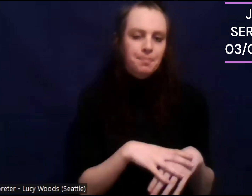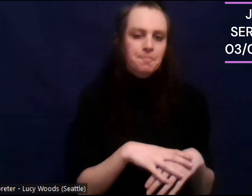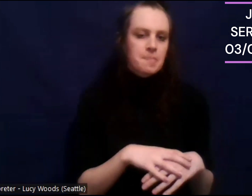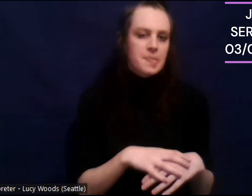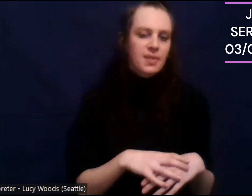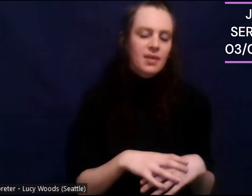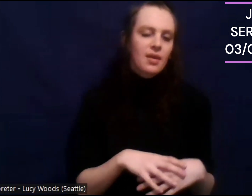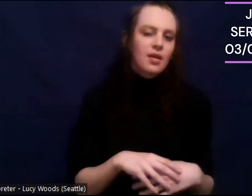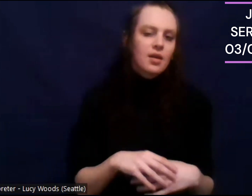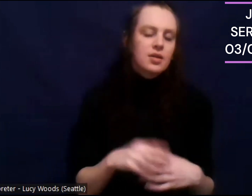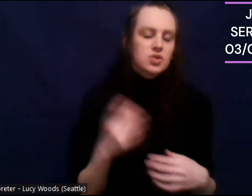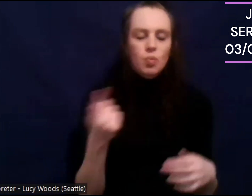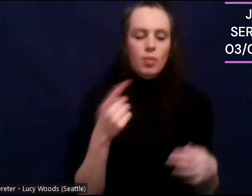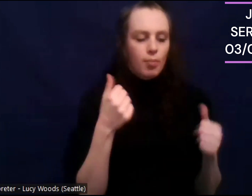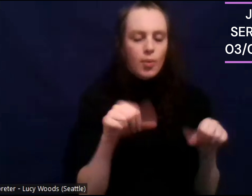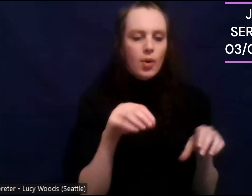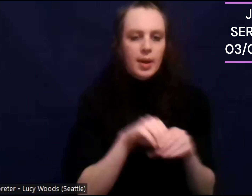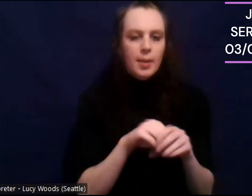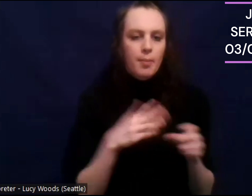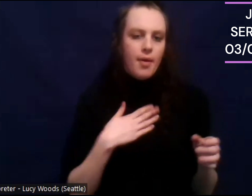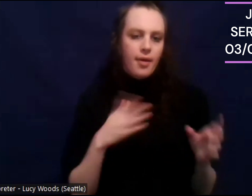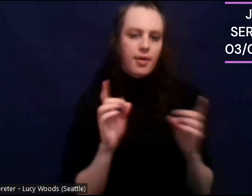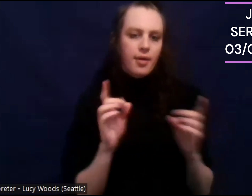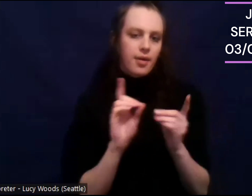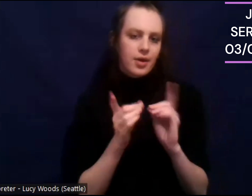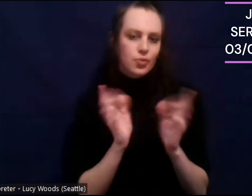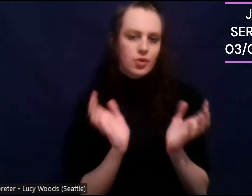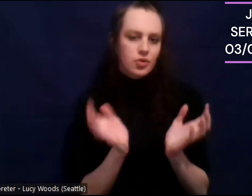and it's really great. And